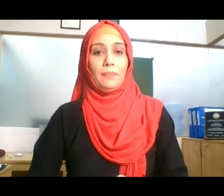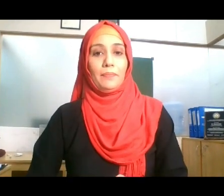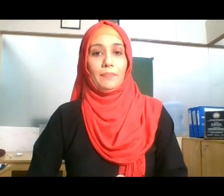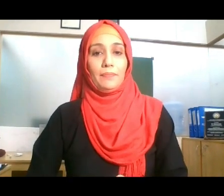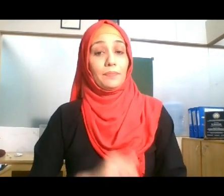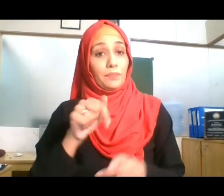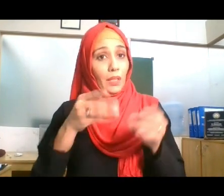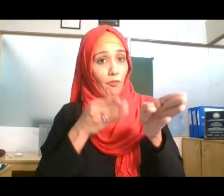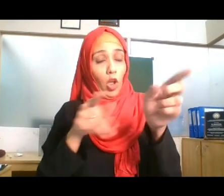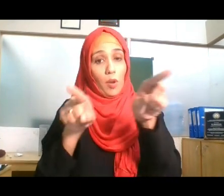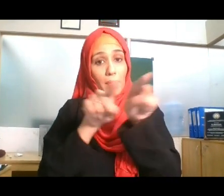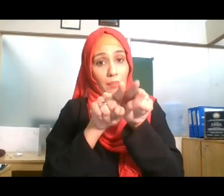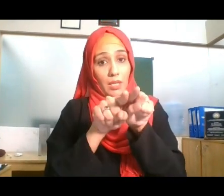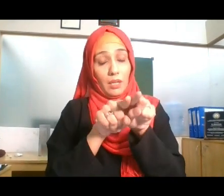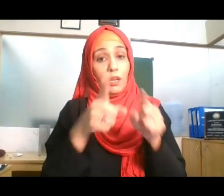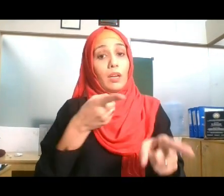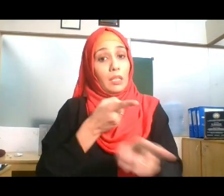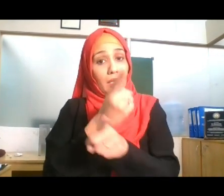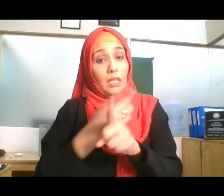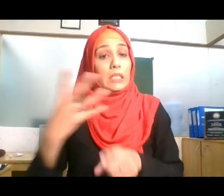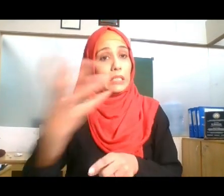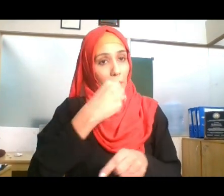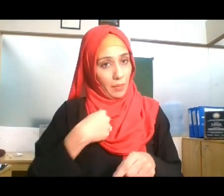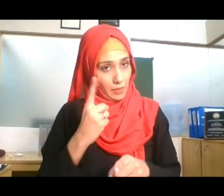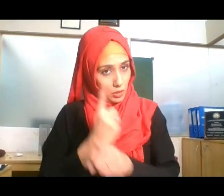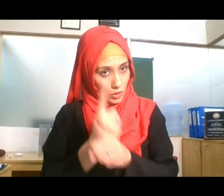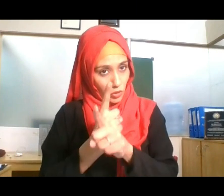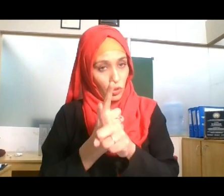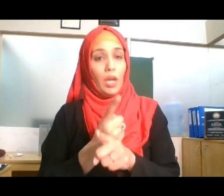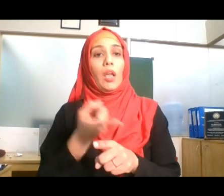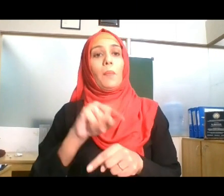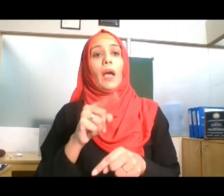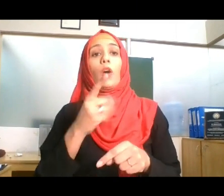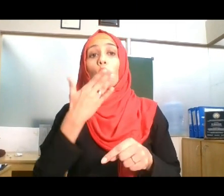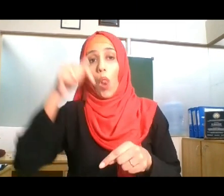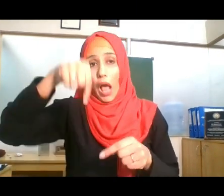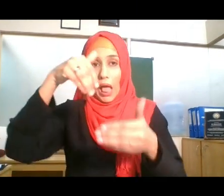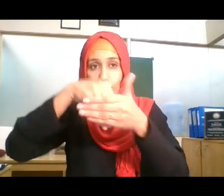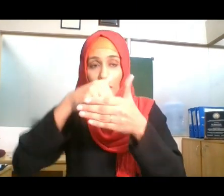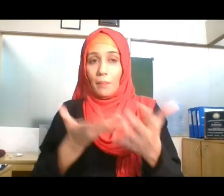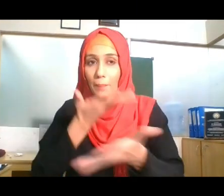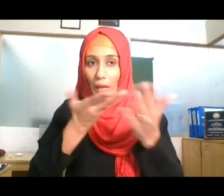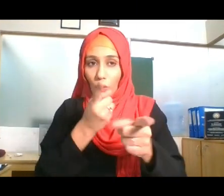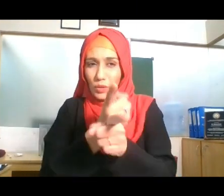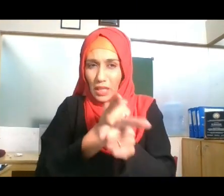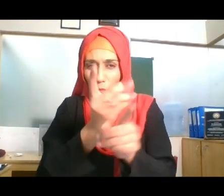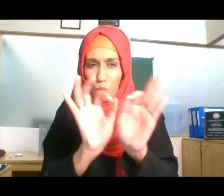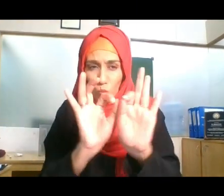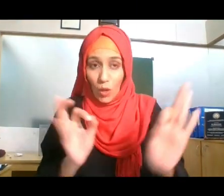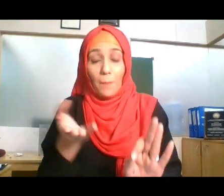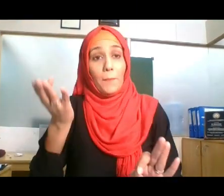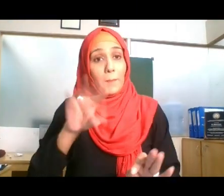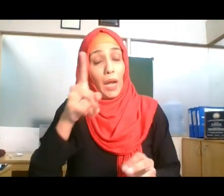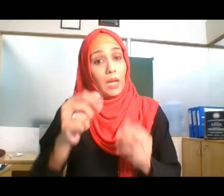Following this, we're then going to train all of the teachers across all 7 of our Deaf Reach schools to use them and